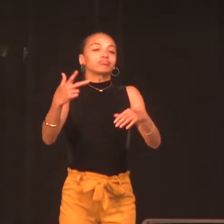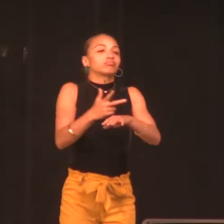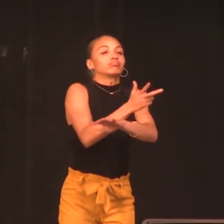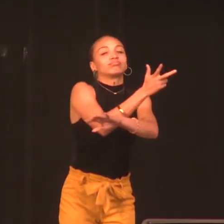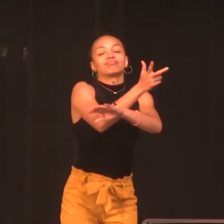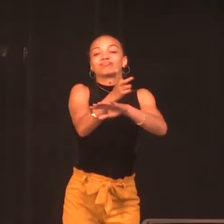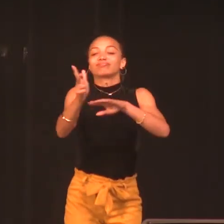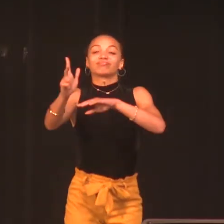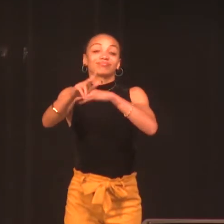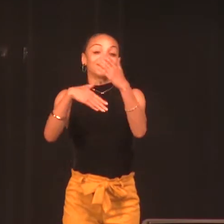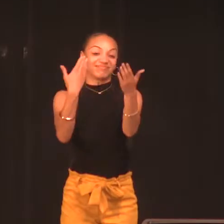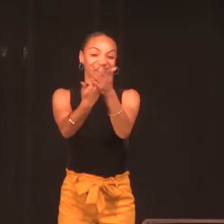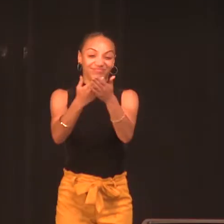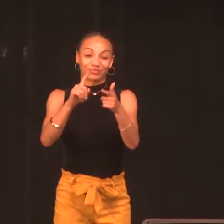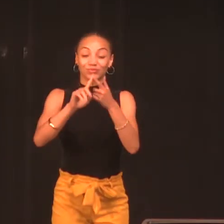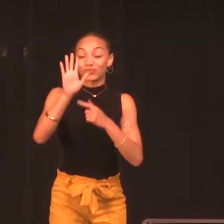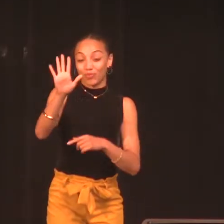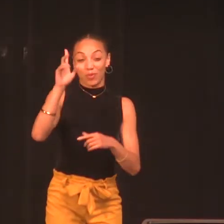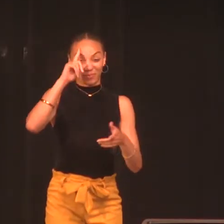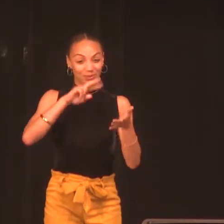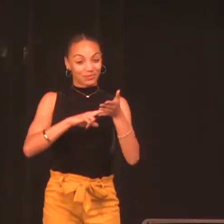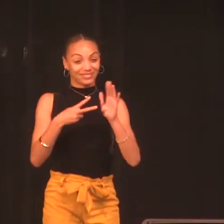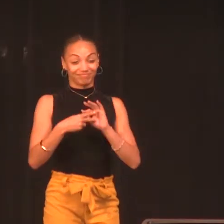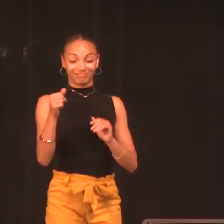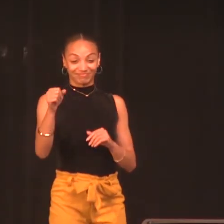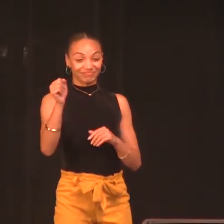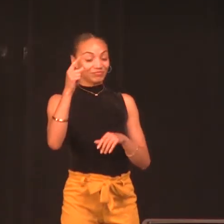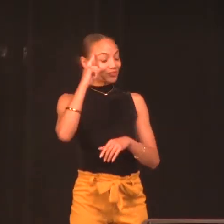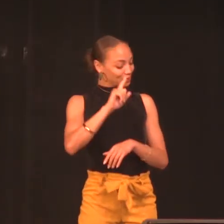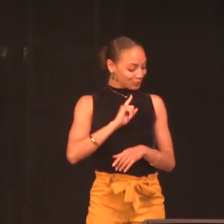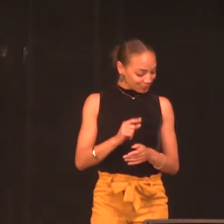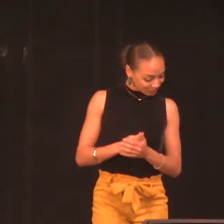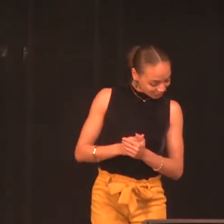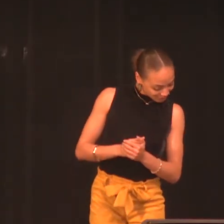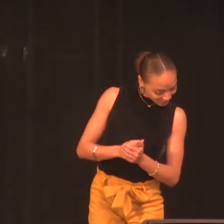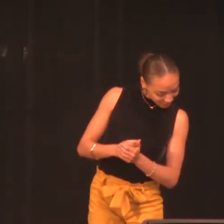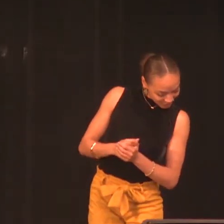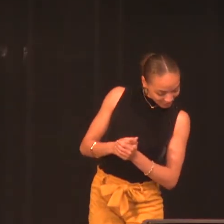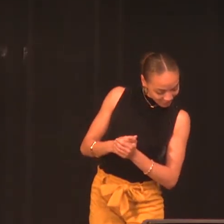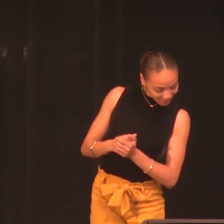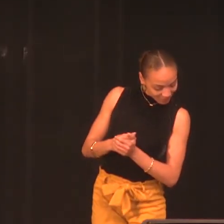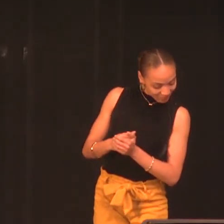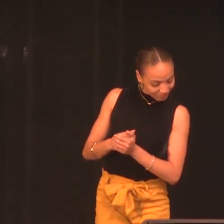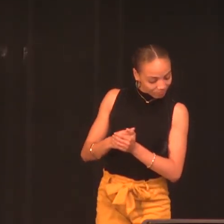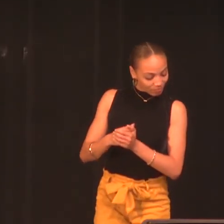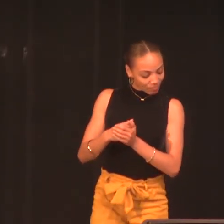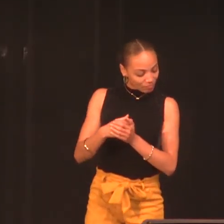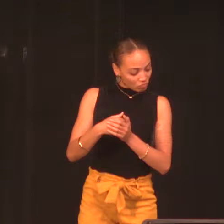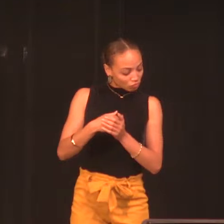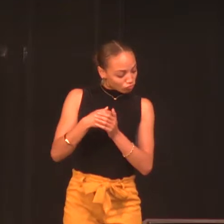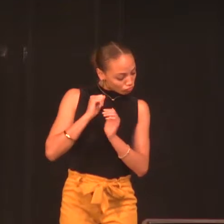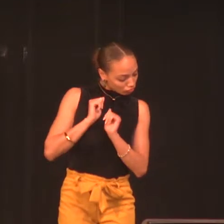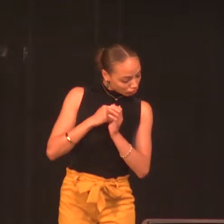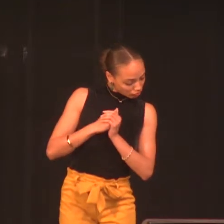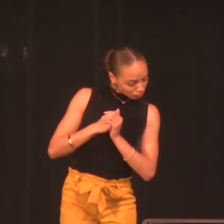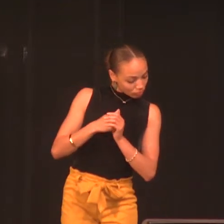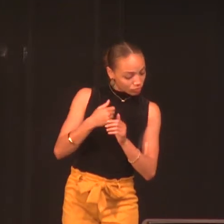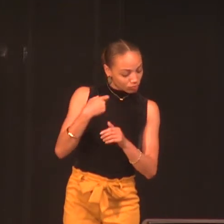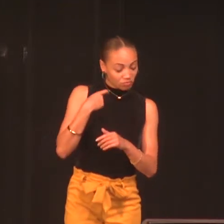engine is your discipline. As you navigate the roads of life, remember that you will find that purpose.